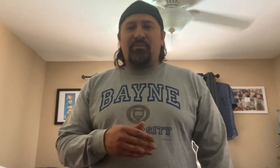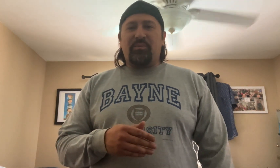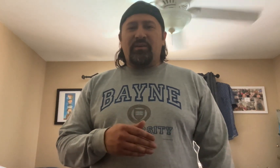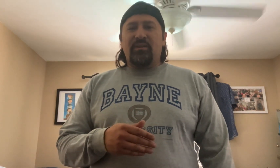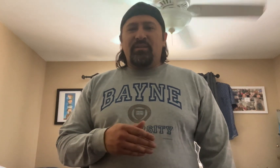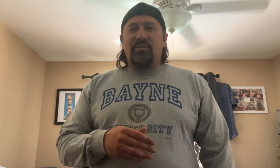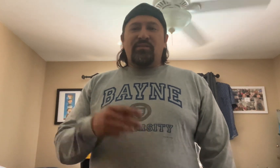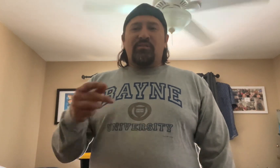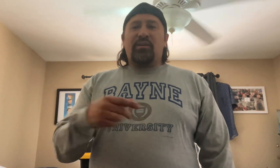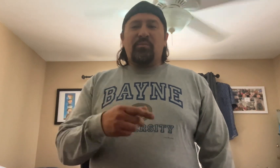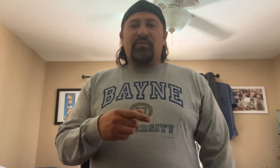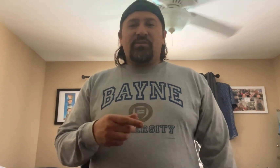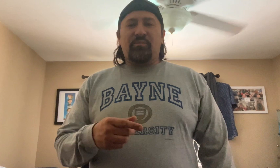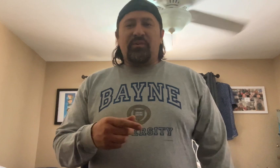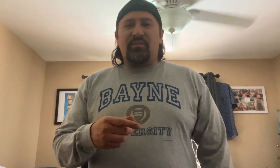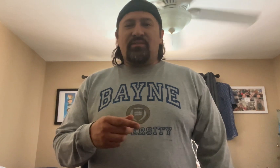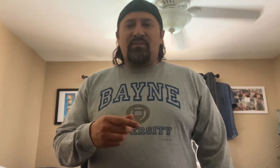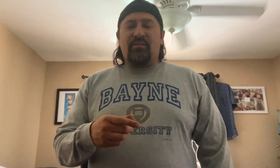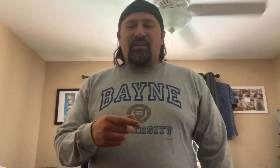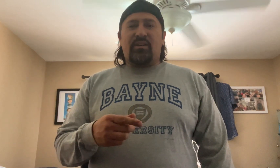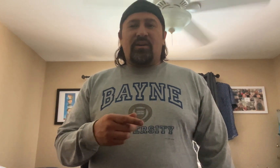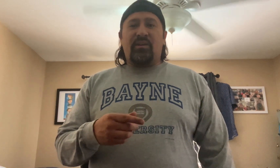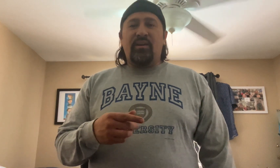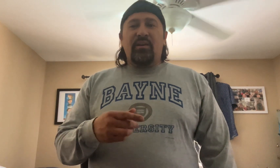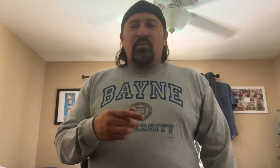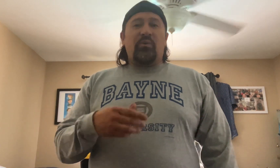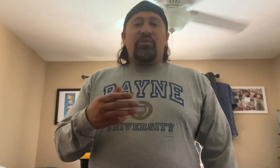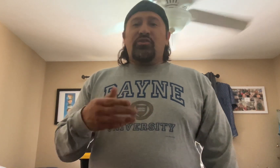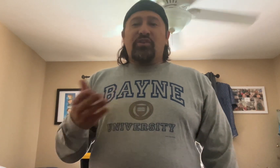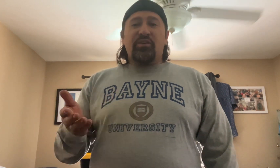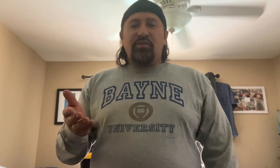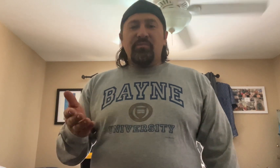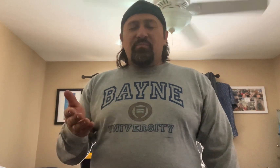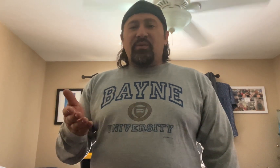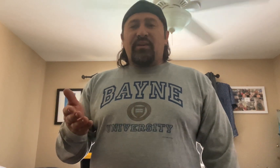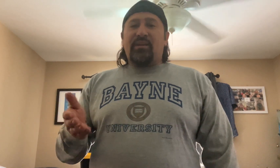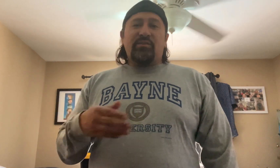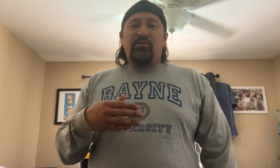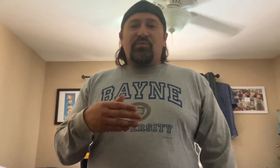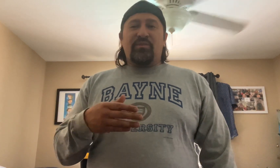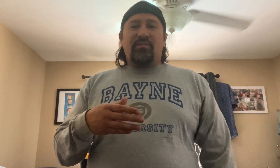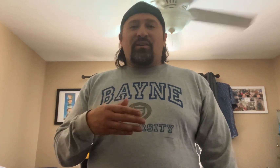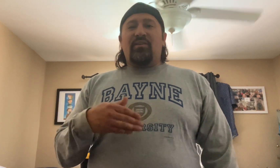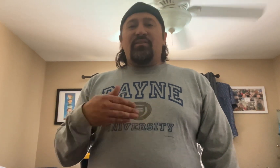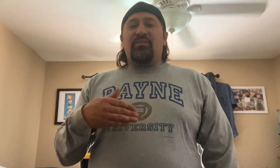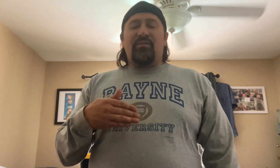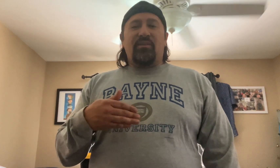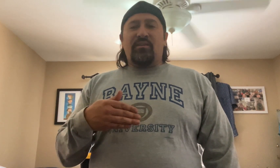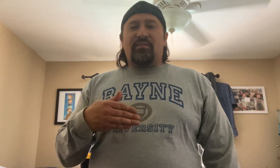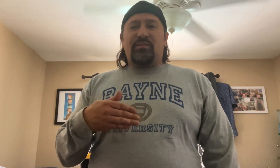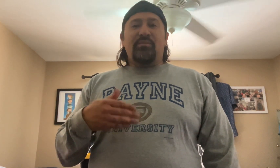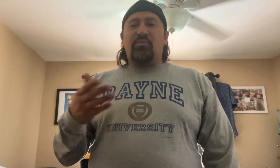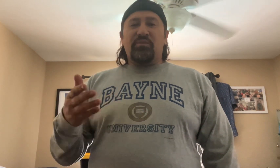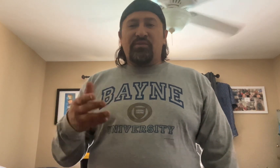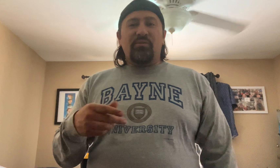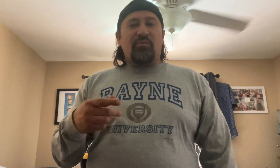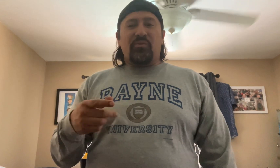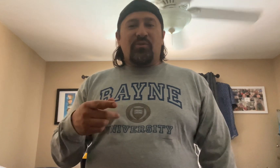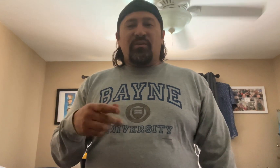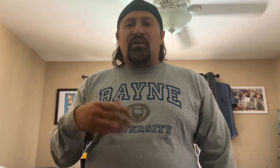but this is the type of experience that I wanted to share, but you had to do it on in person or on